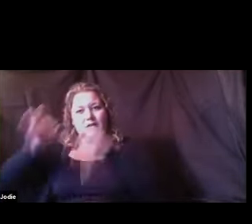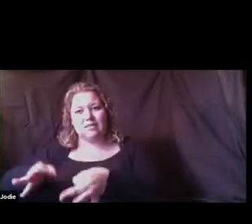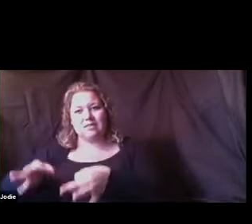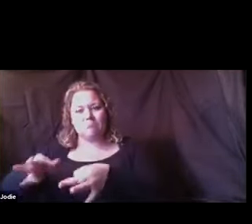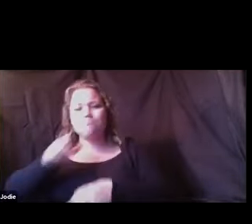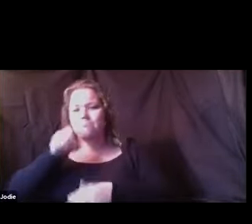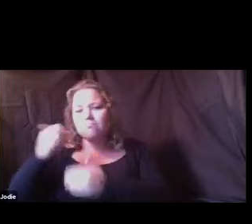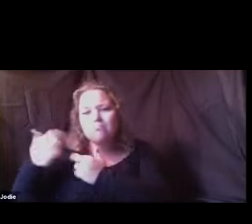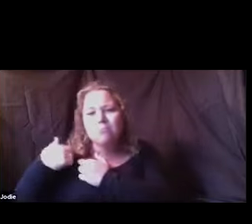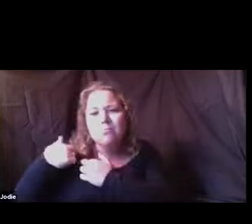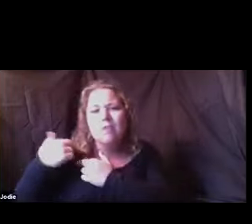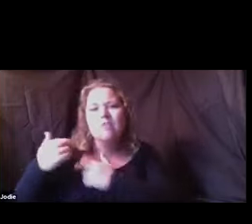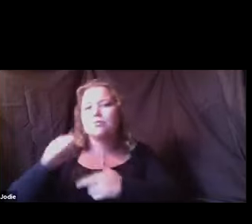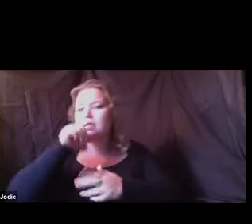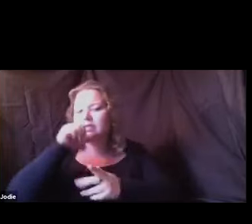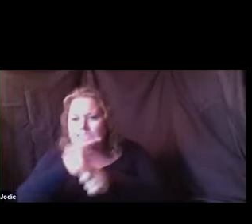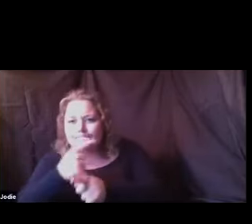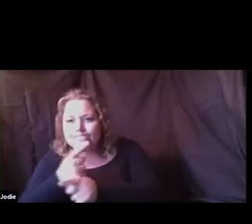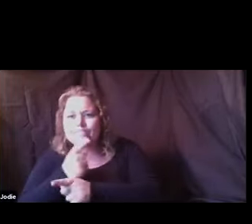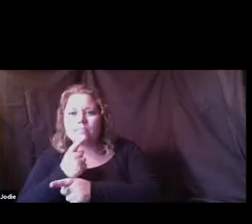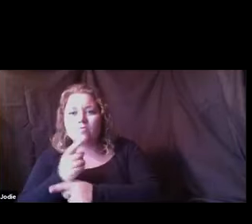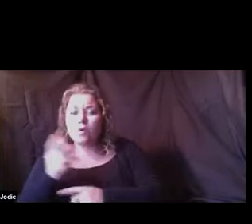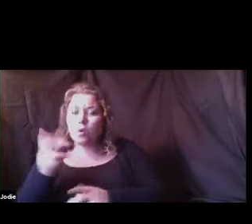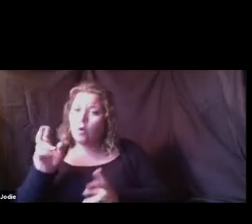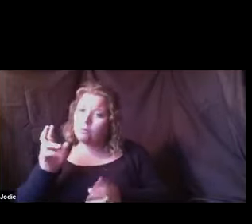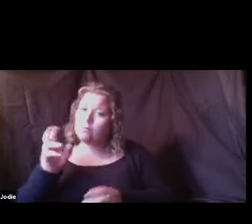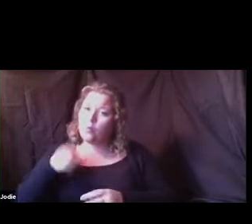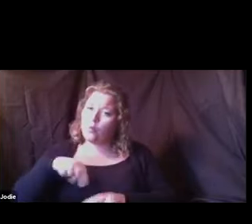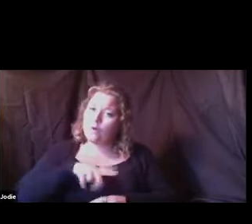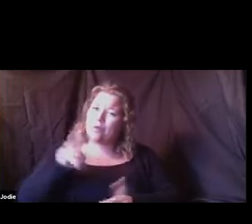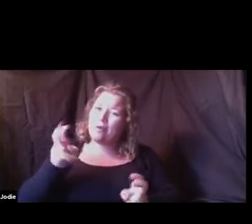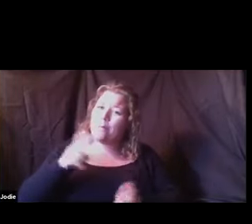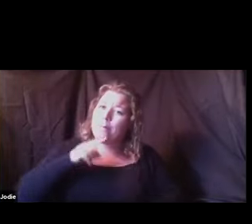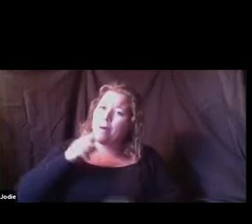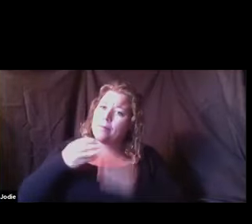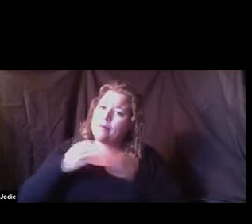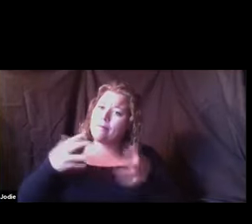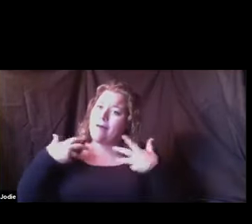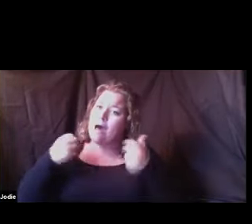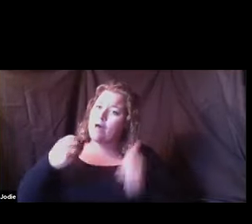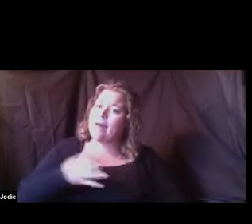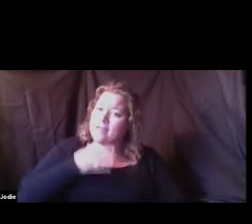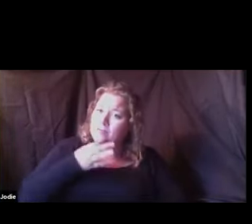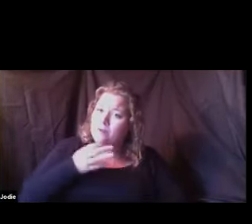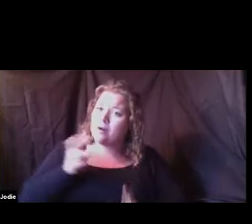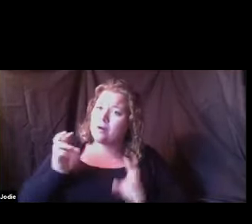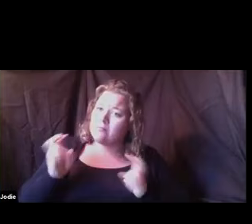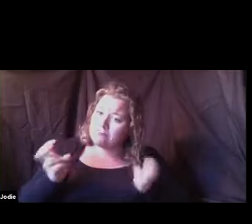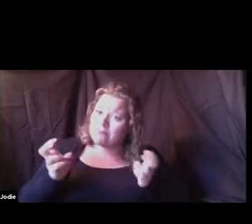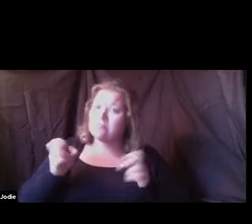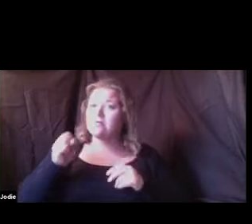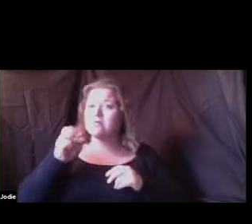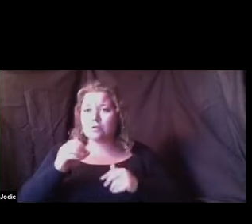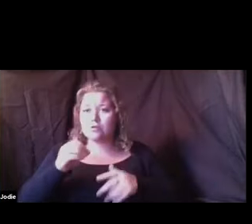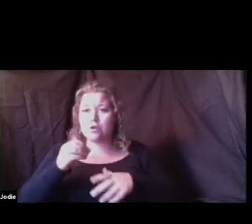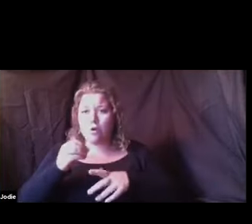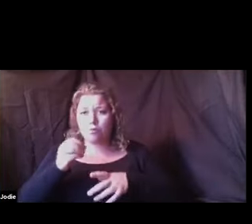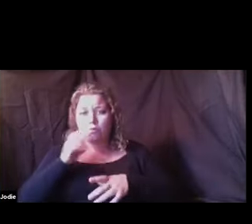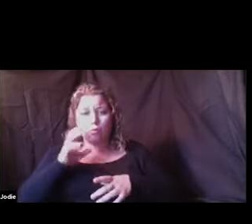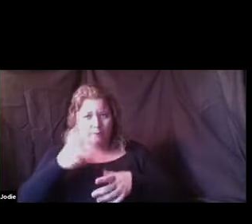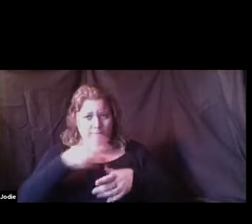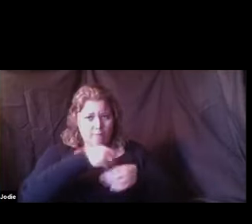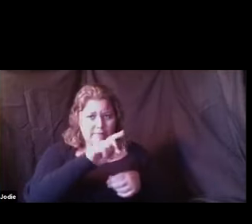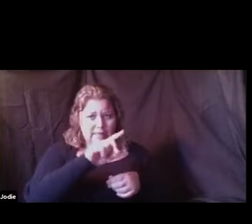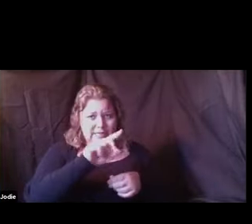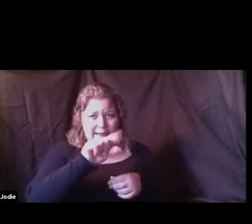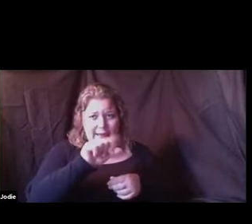your health department expert and public health expert. So data is a big part of what we do, and we think that our